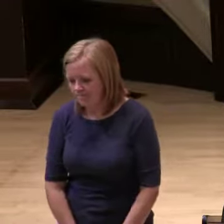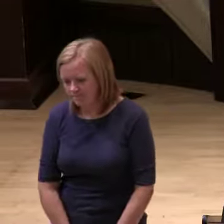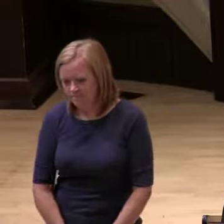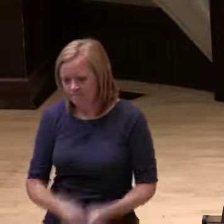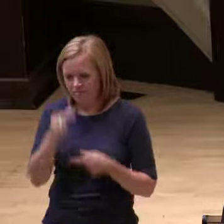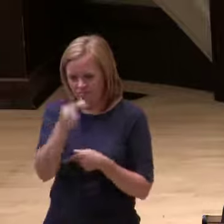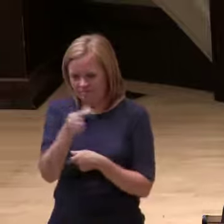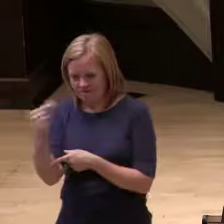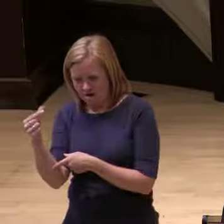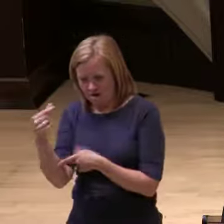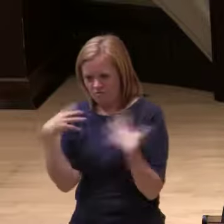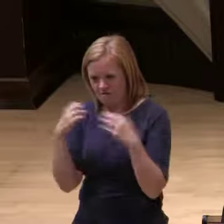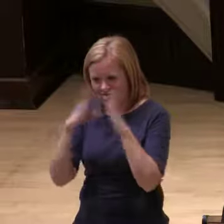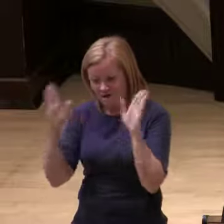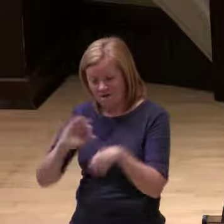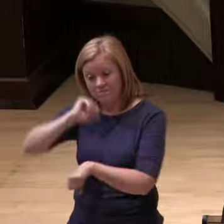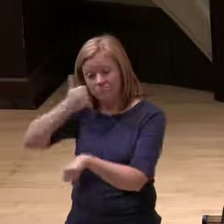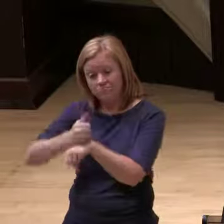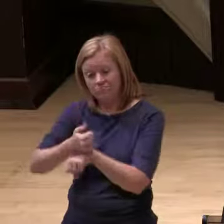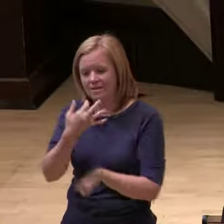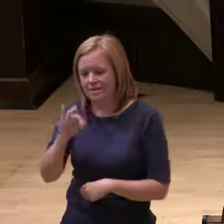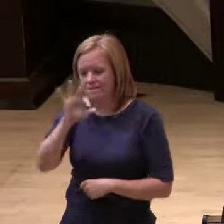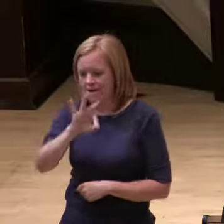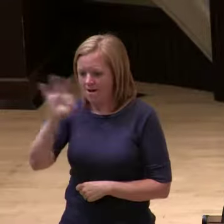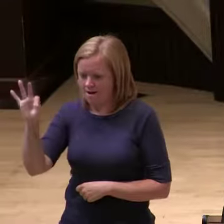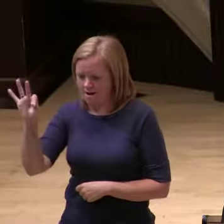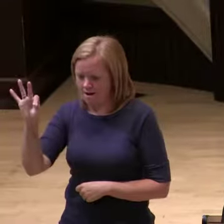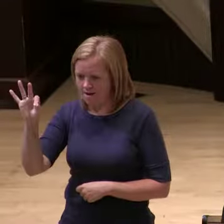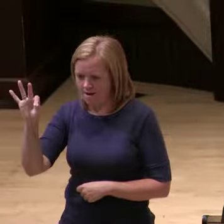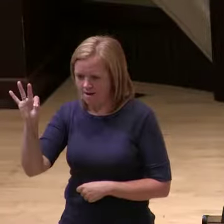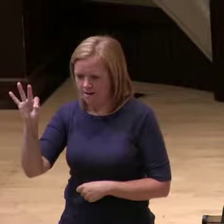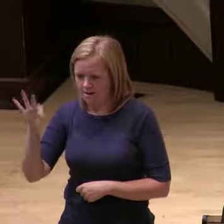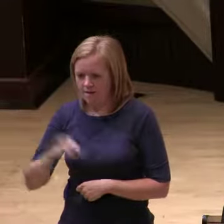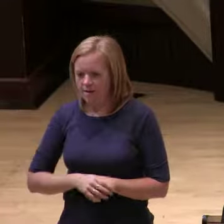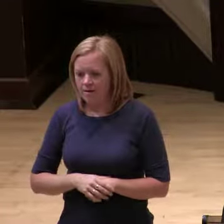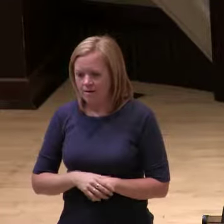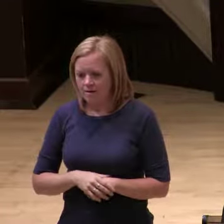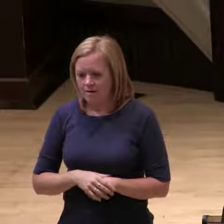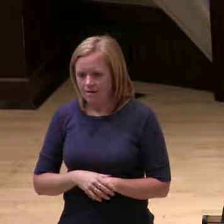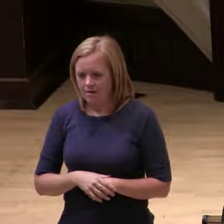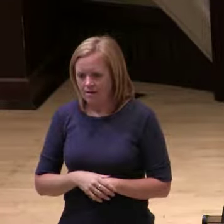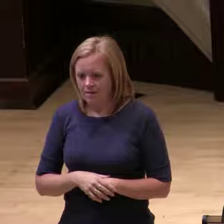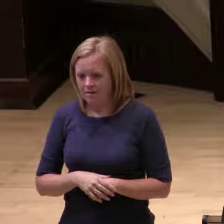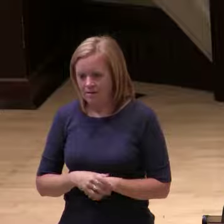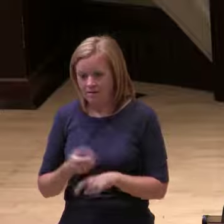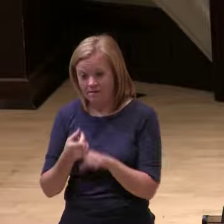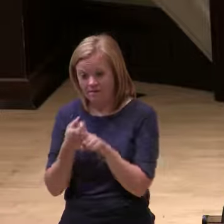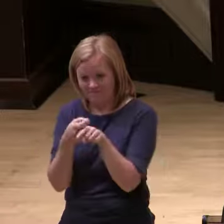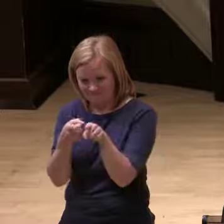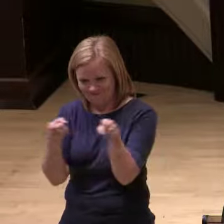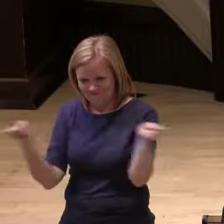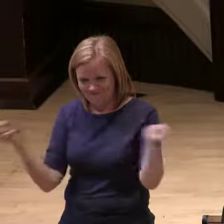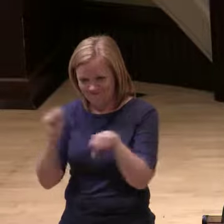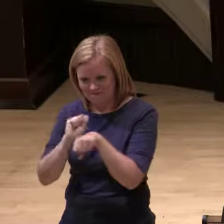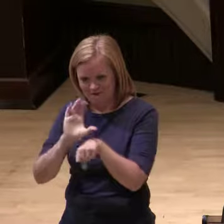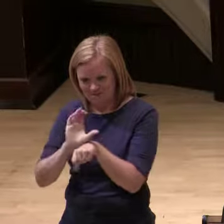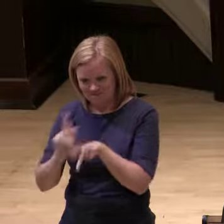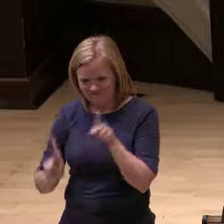Grace of God Recovery House was founded in 1999 by the generous and loving people of Spritus Christi